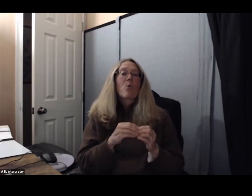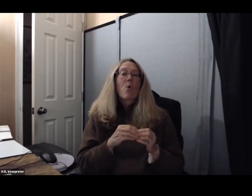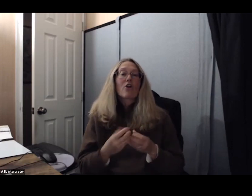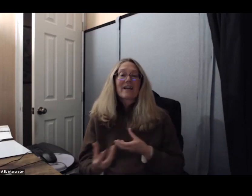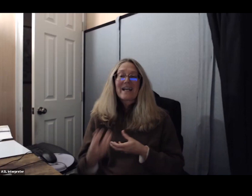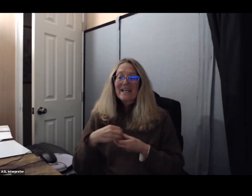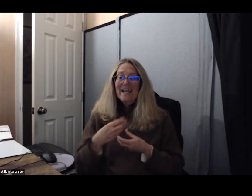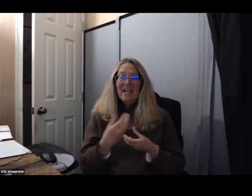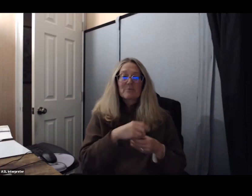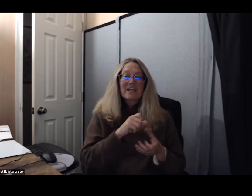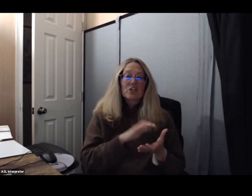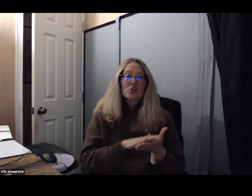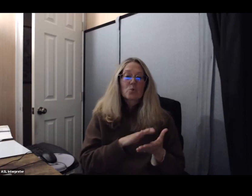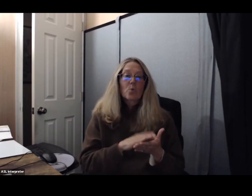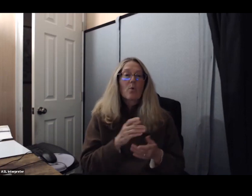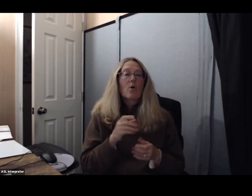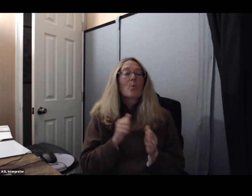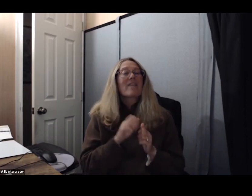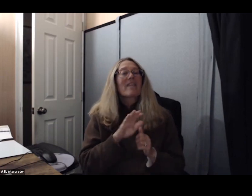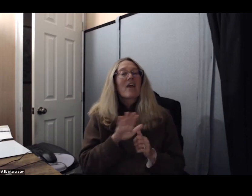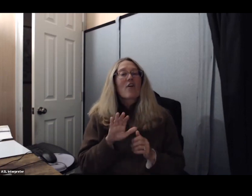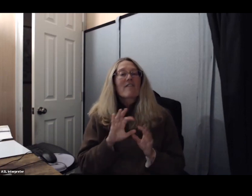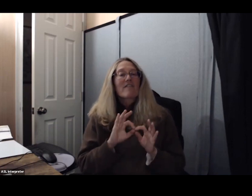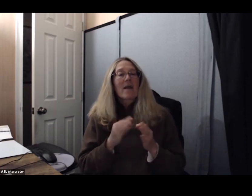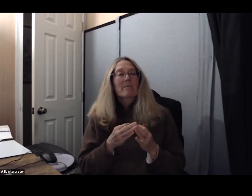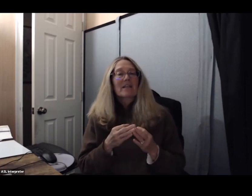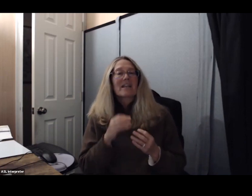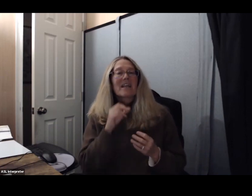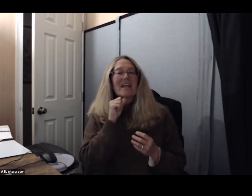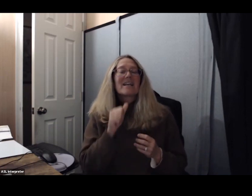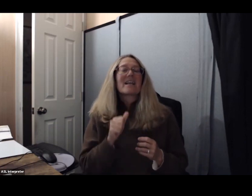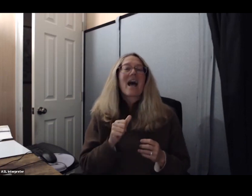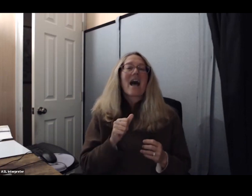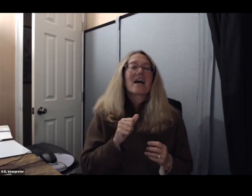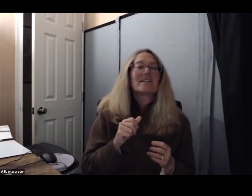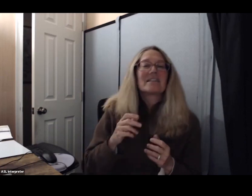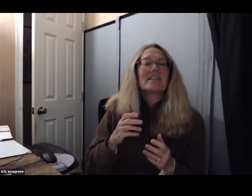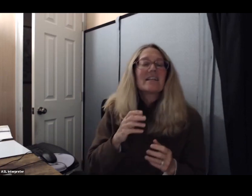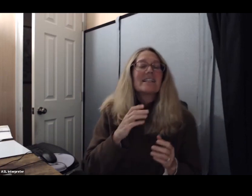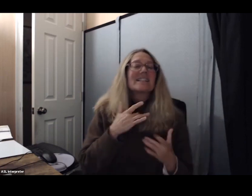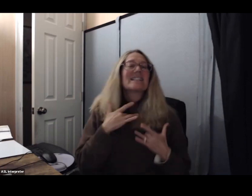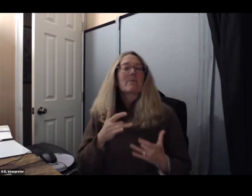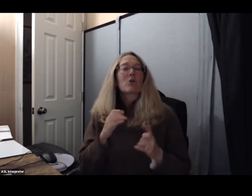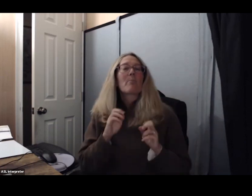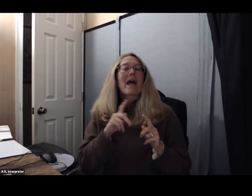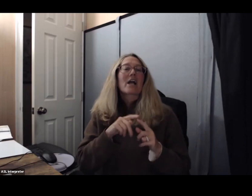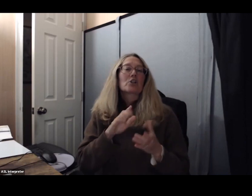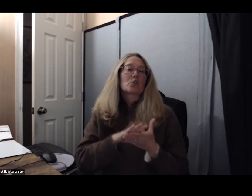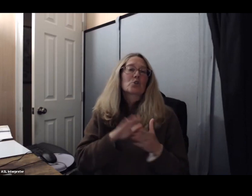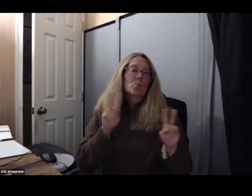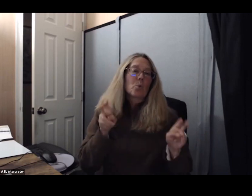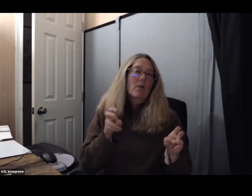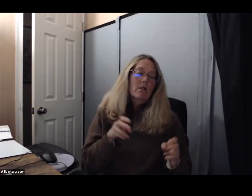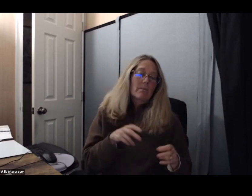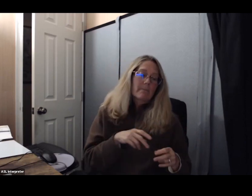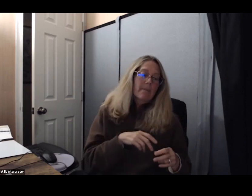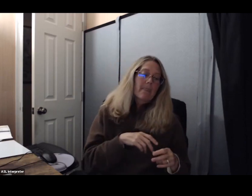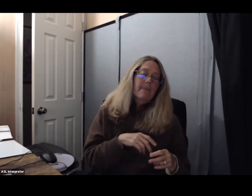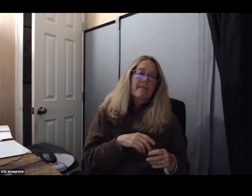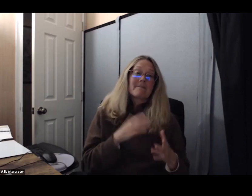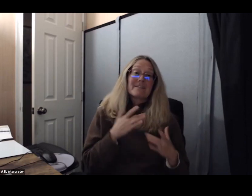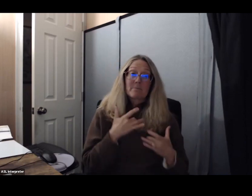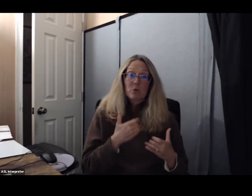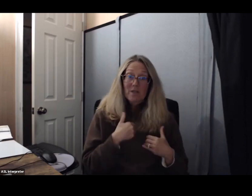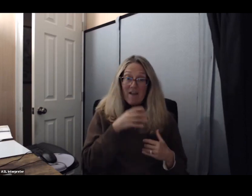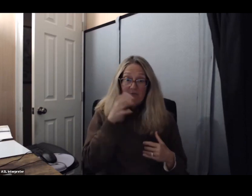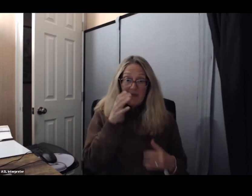engagement in our schools. Yes. That looks different than our traditional, back to school or open house times, or, those are the only times typically we